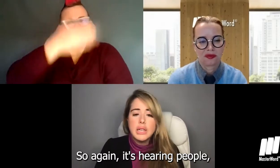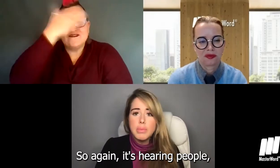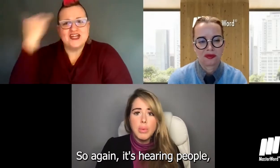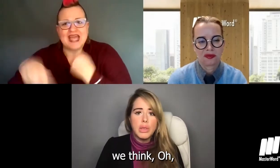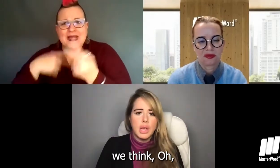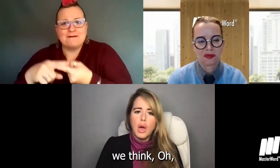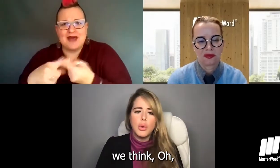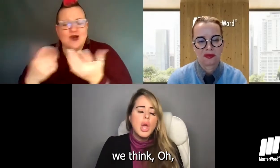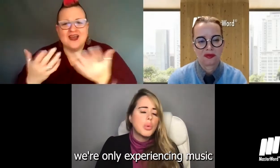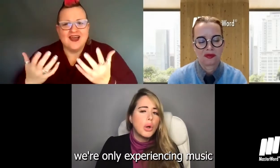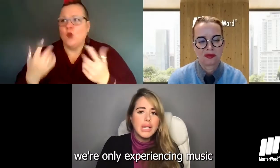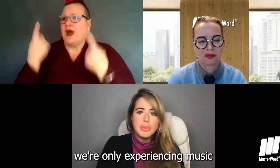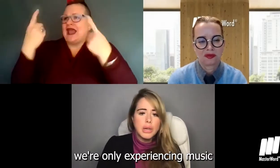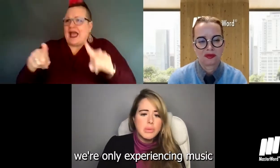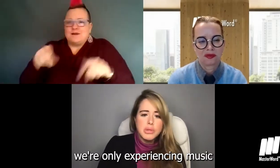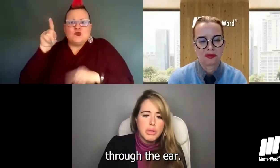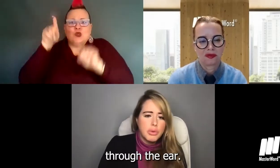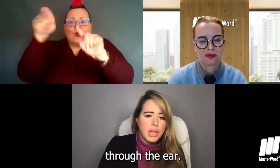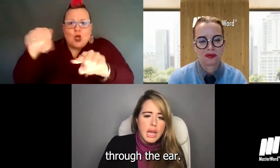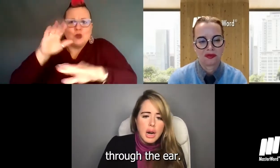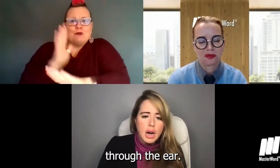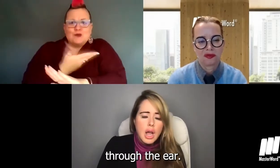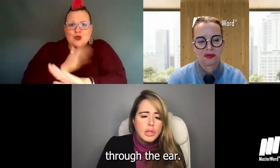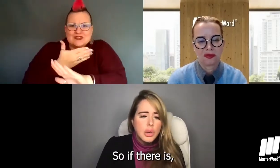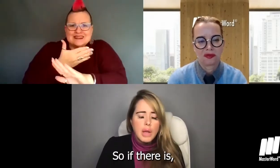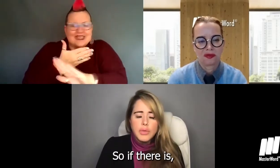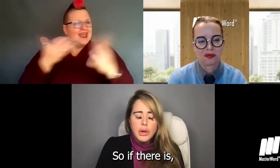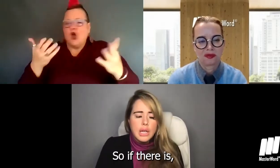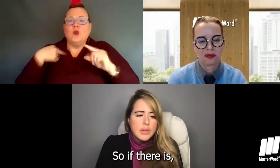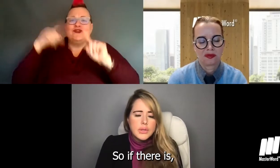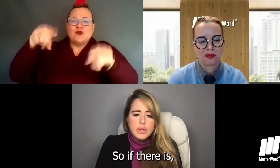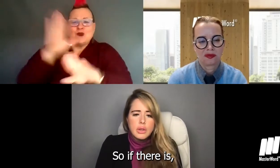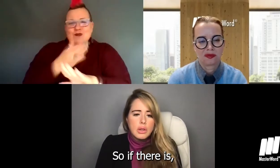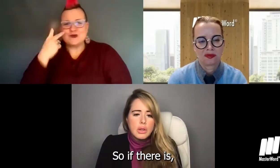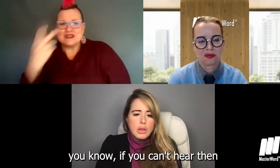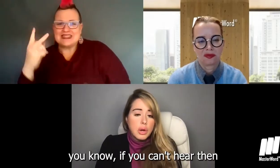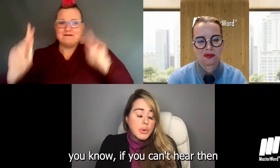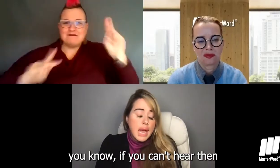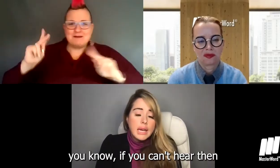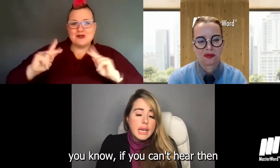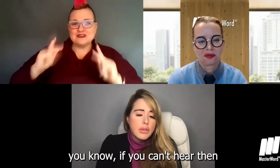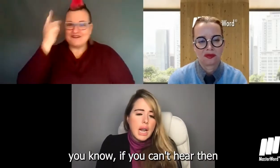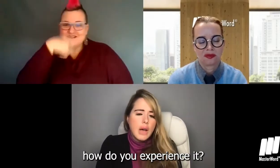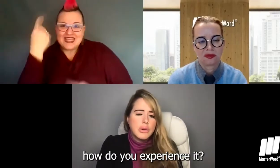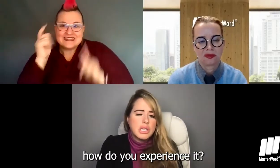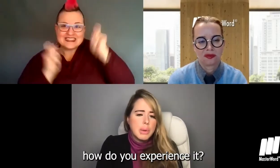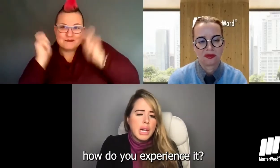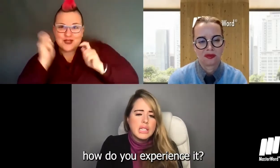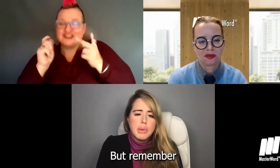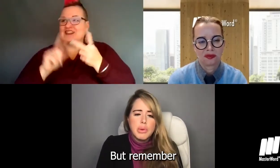hearing people, we think, oh, we're only experiencing music through the ear. So if there is, you know, if you can't hear, then how do you experience it? But